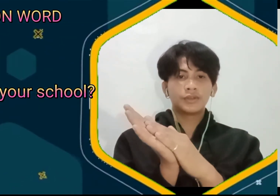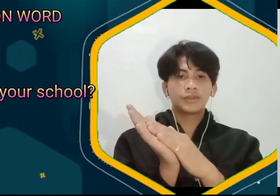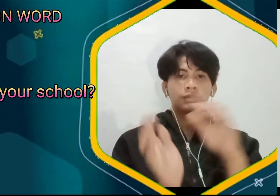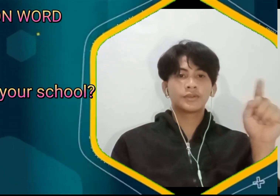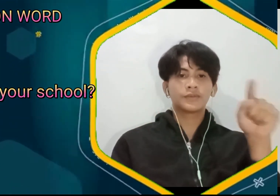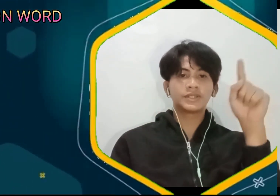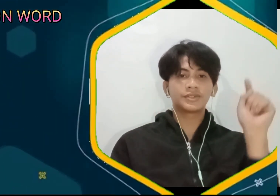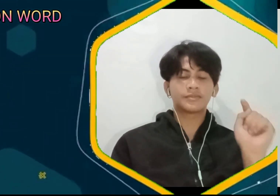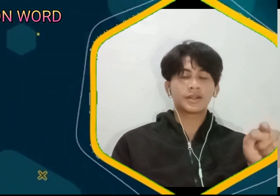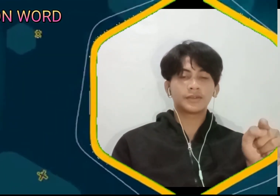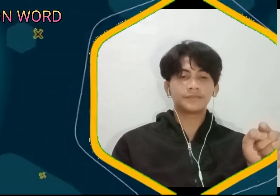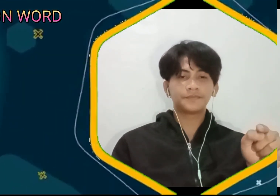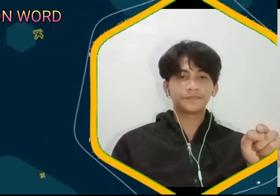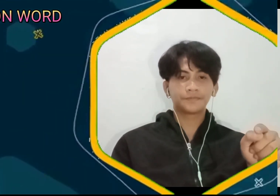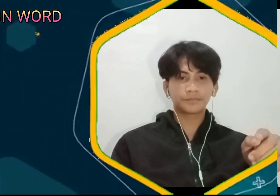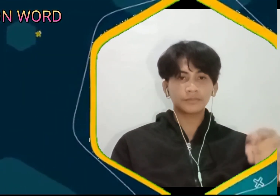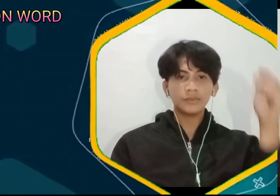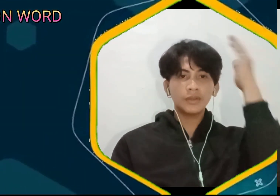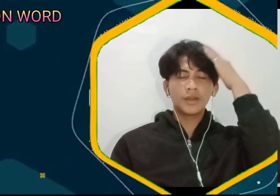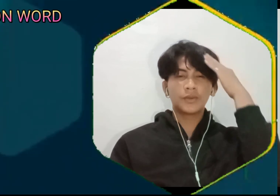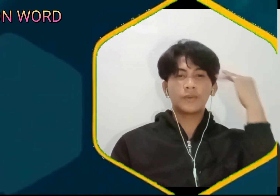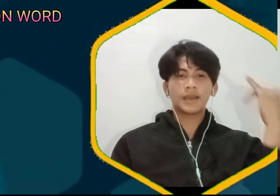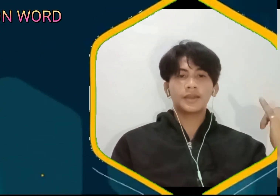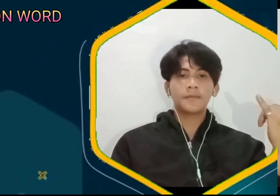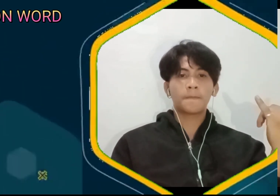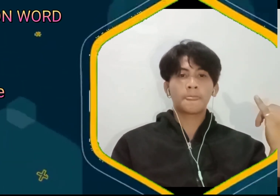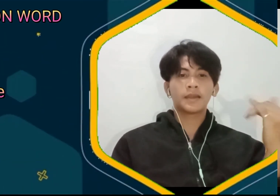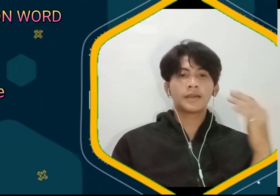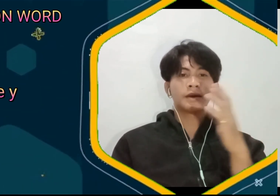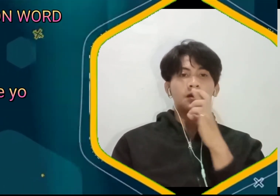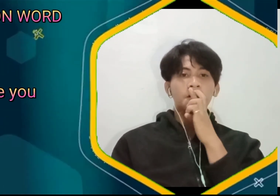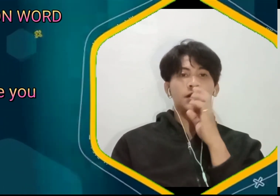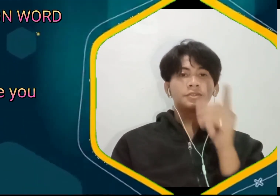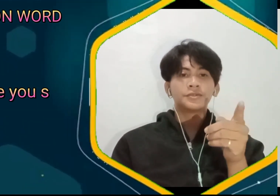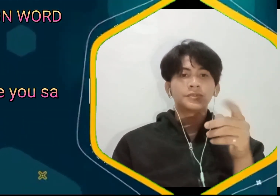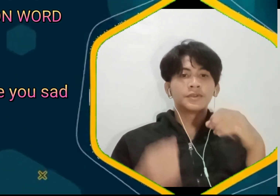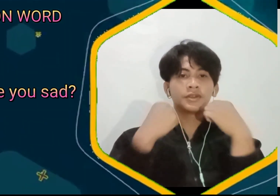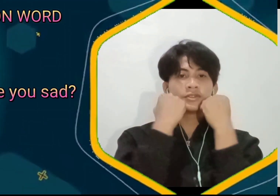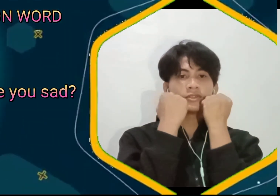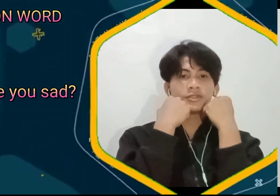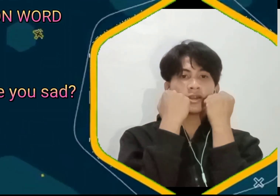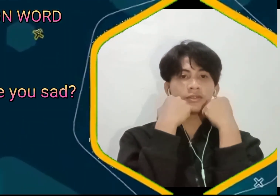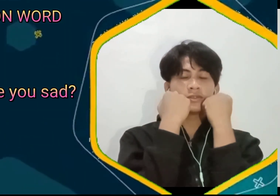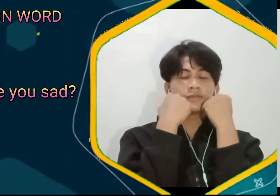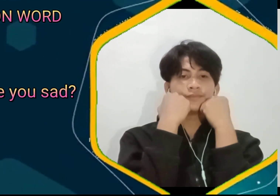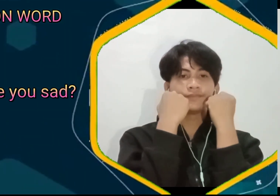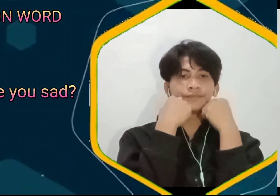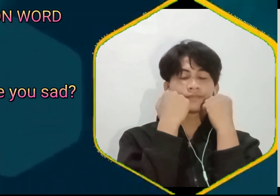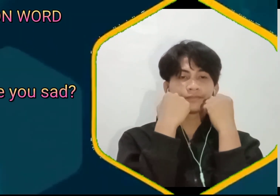school? Question mark. Why are you